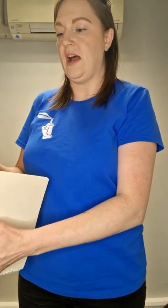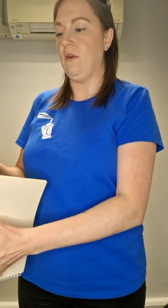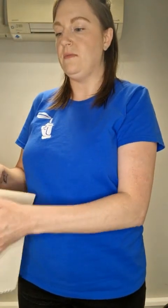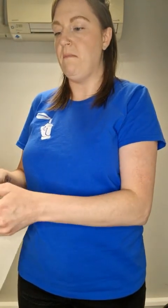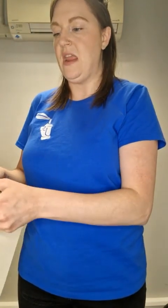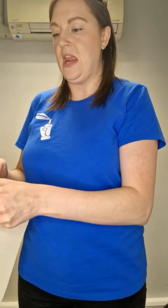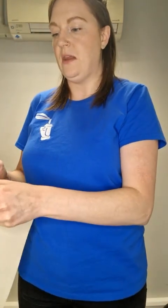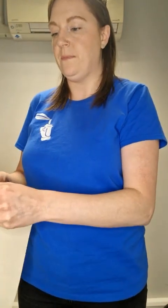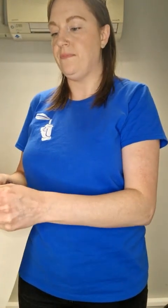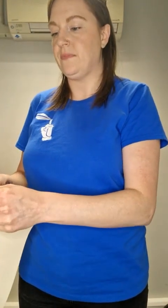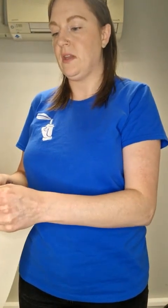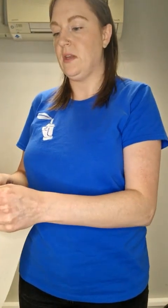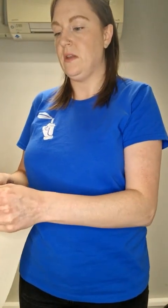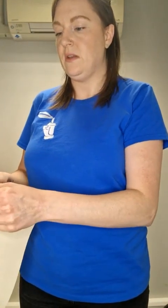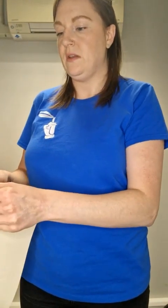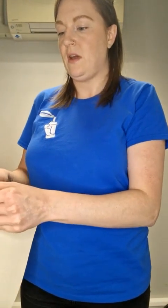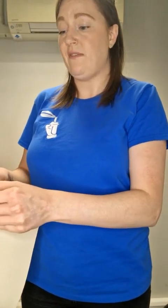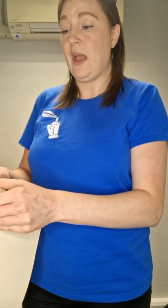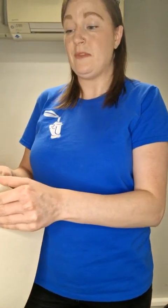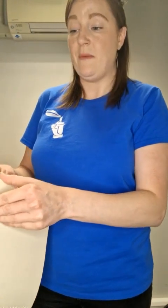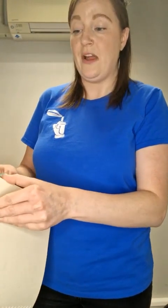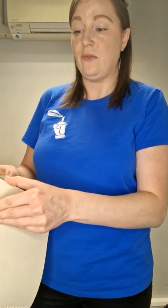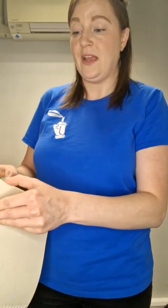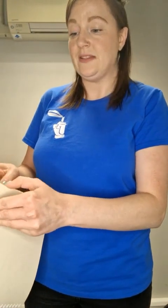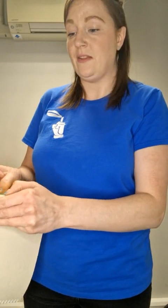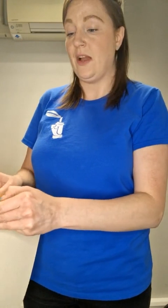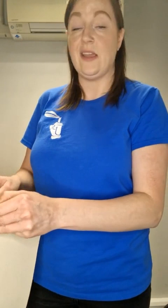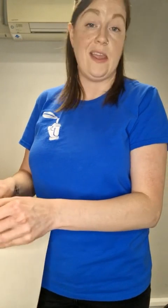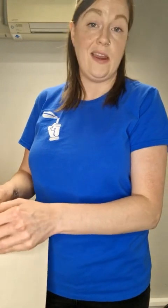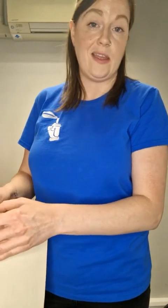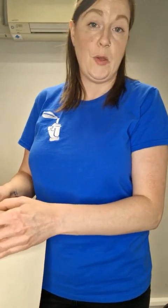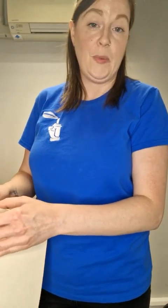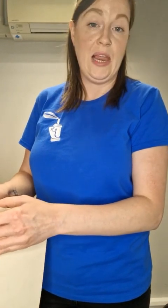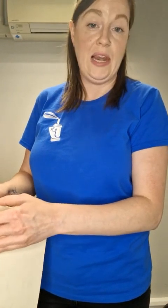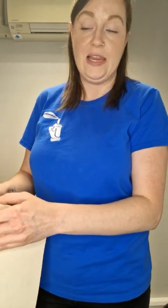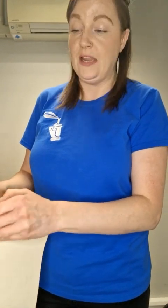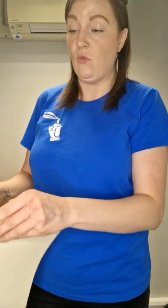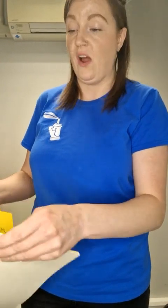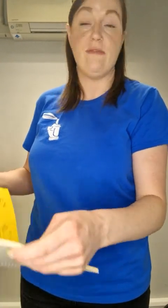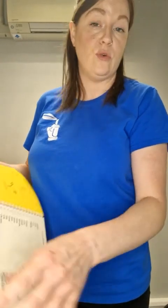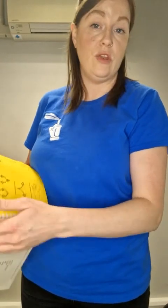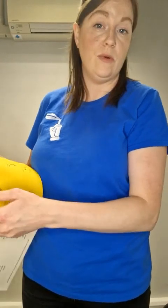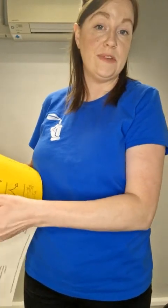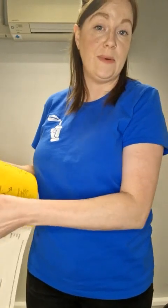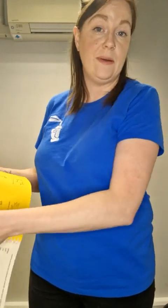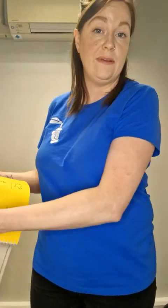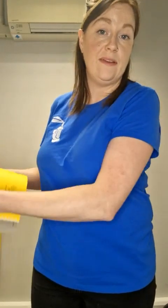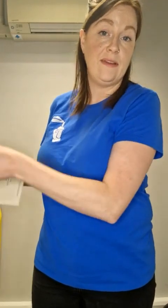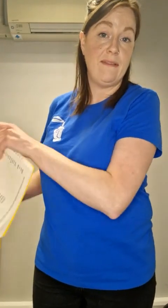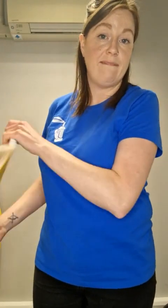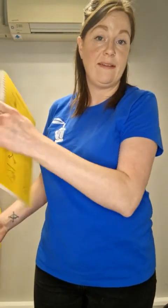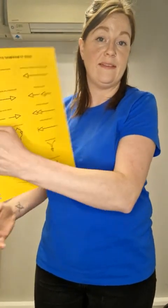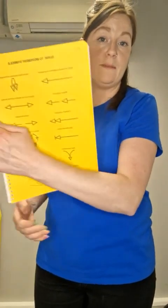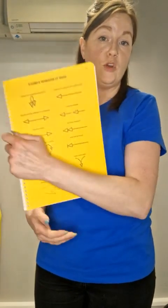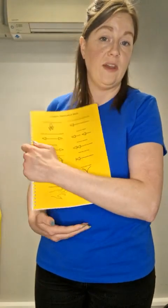arrows mean. I've kept my manual here so that I could get it completely right for you all as well, because I'm good like